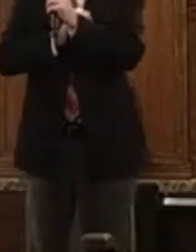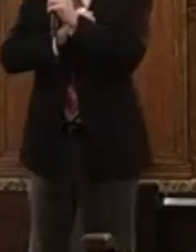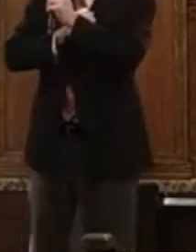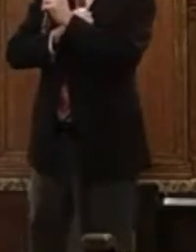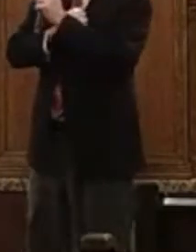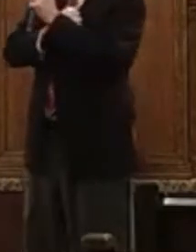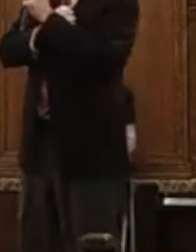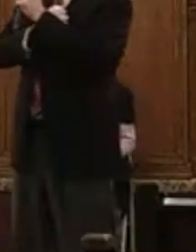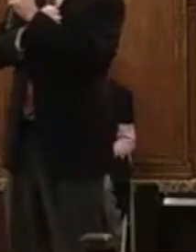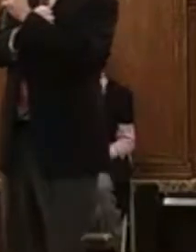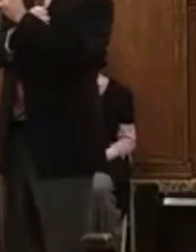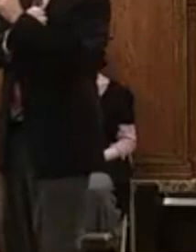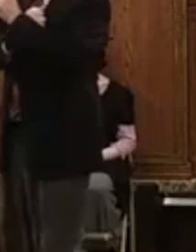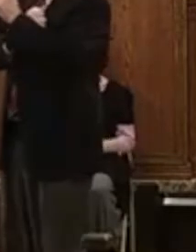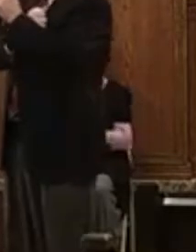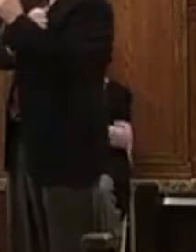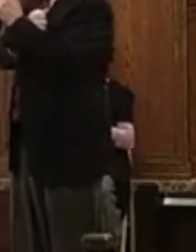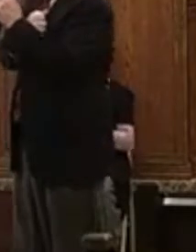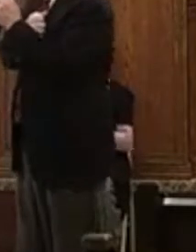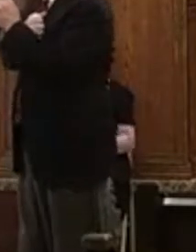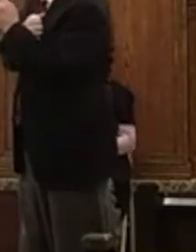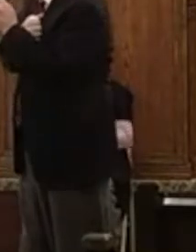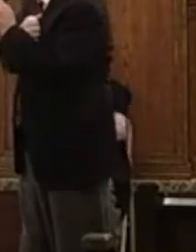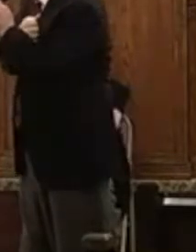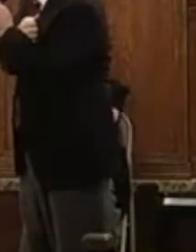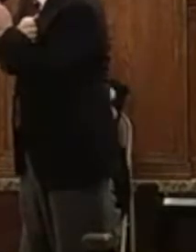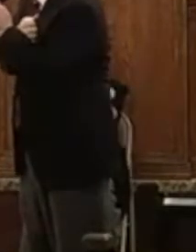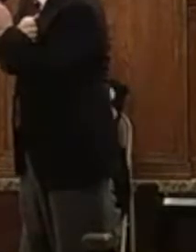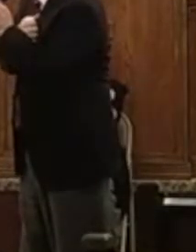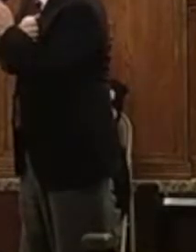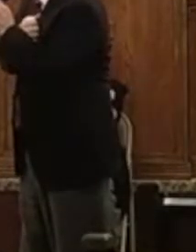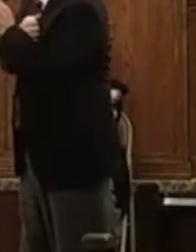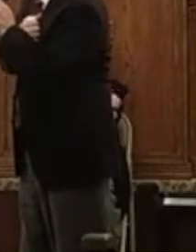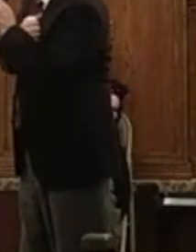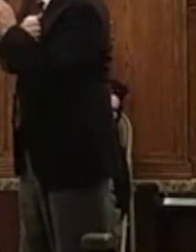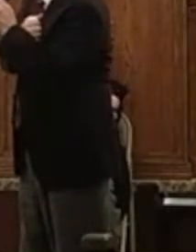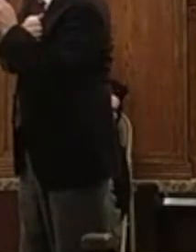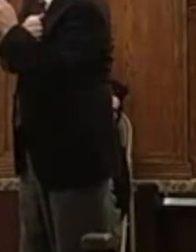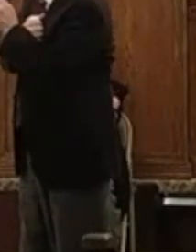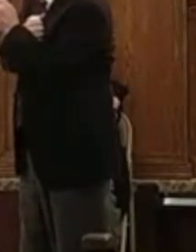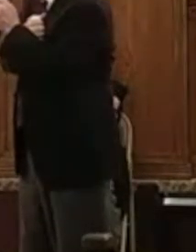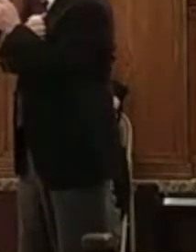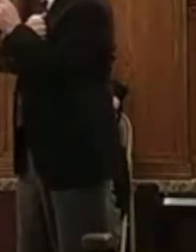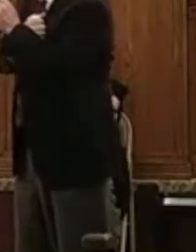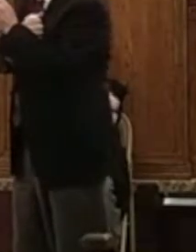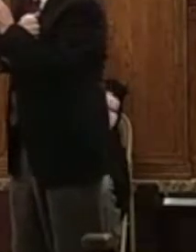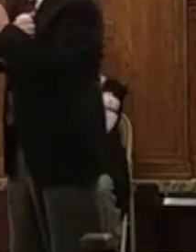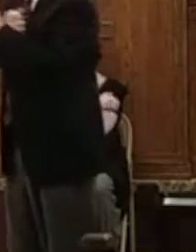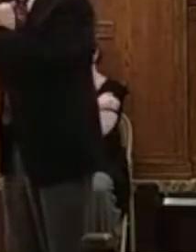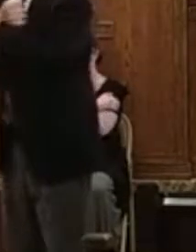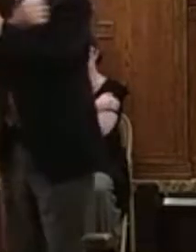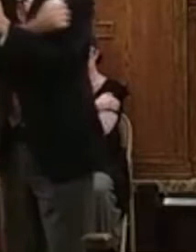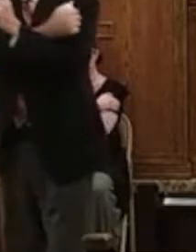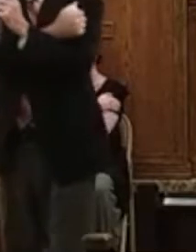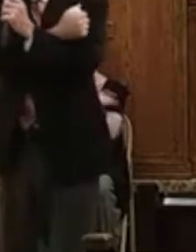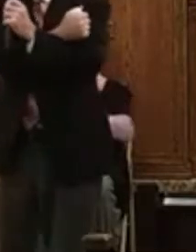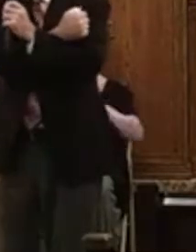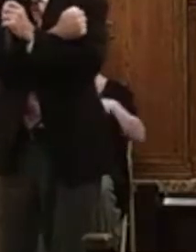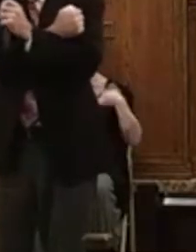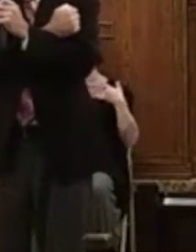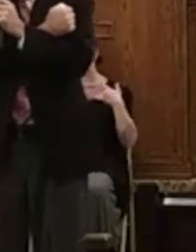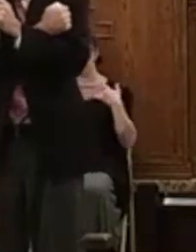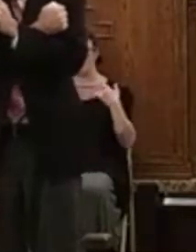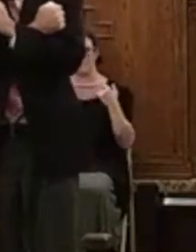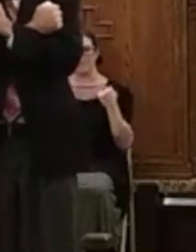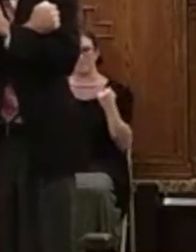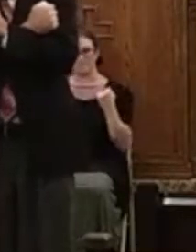but has the Lord, has the Holy Ghost ever hugged you? Yes, sir. Yes. Have you ever felt that?